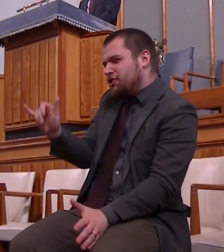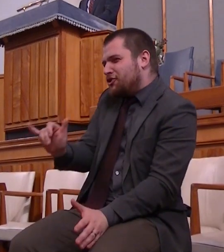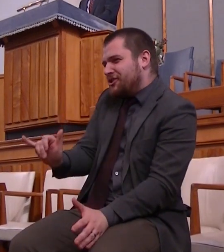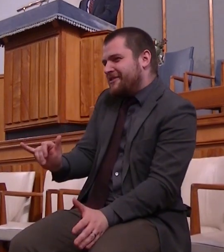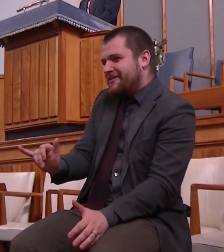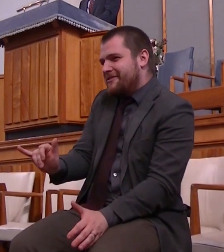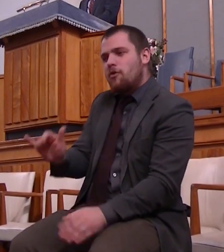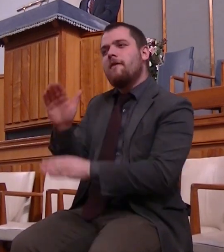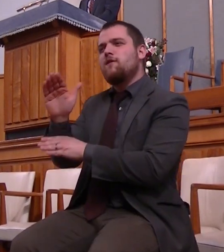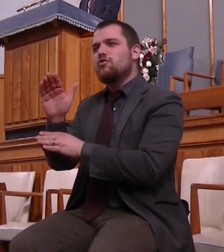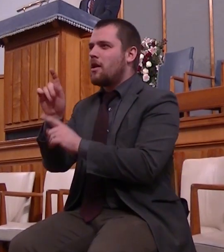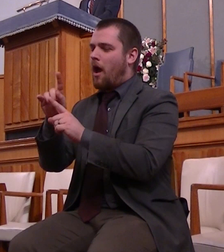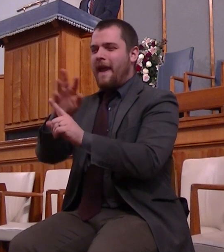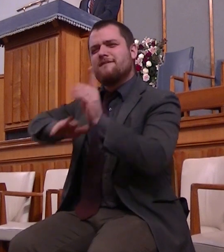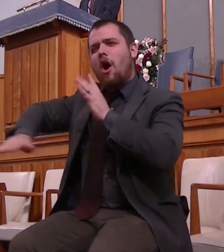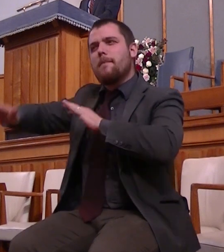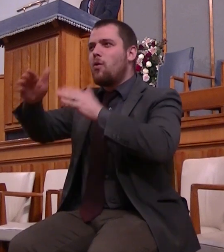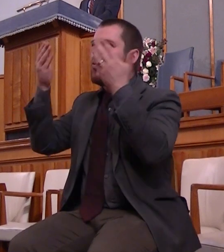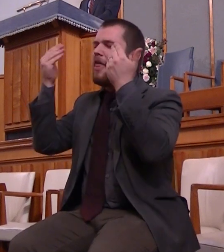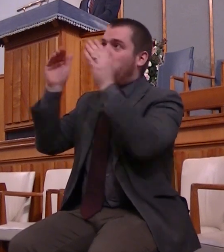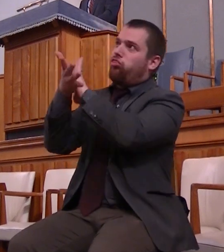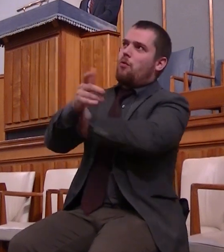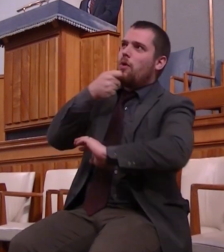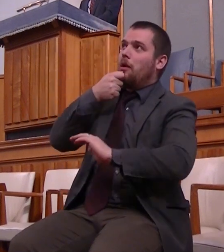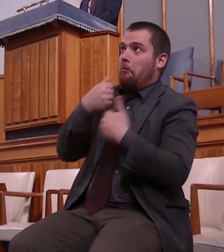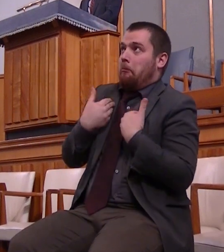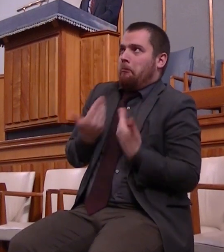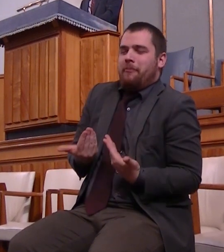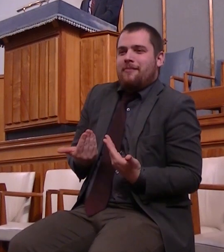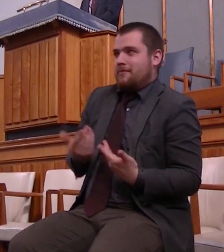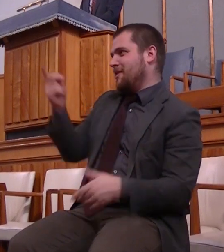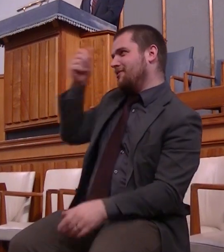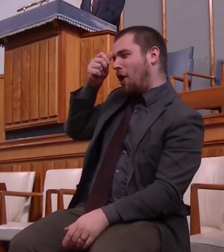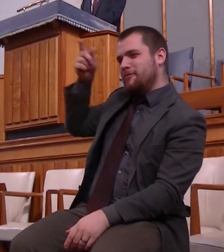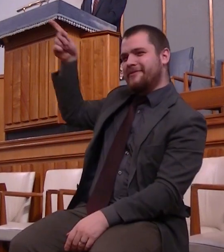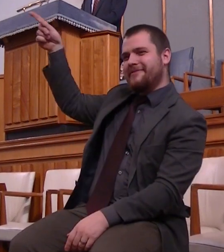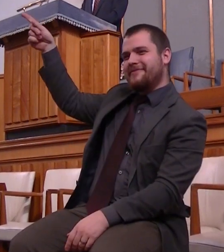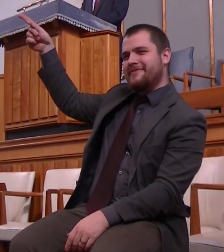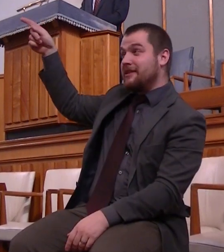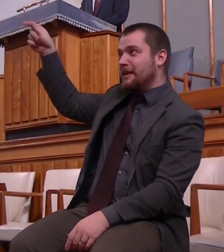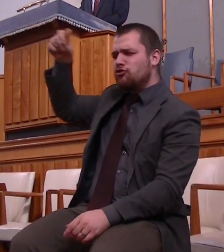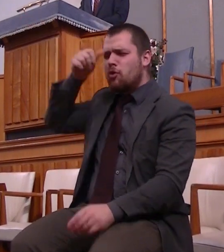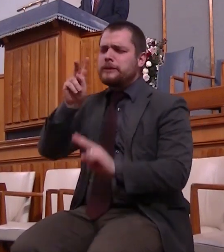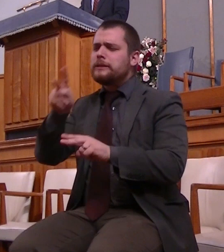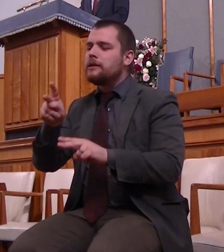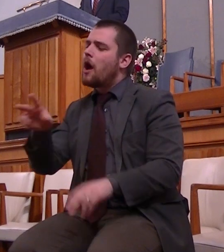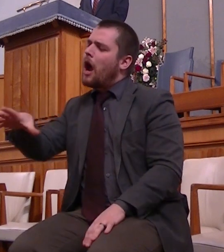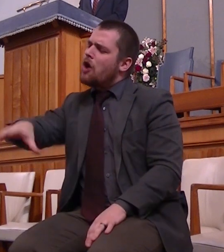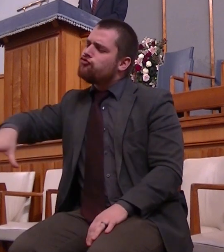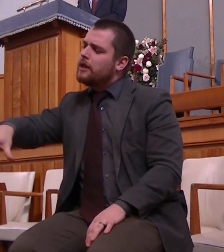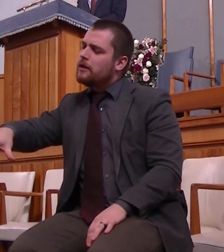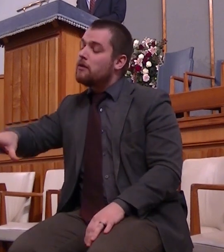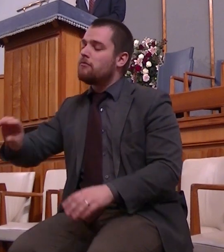timing, he's landlord of the universe. He knows which economy is going to collapse. He knows if